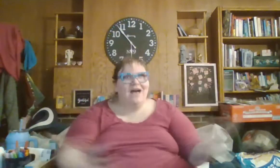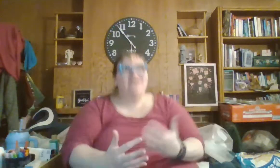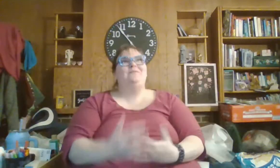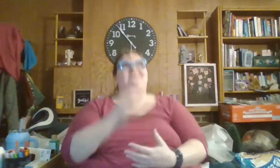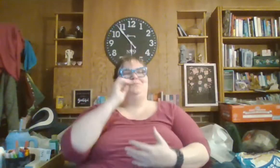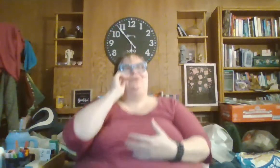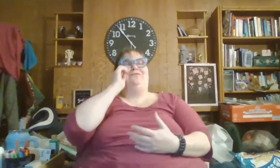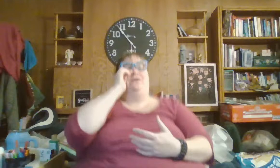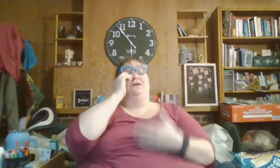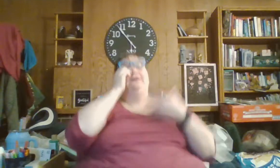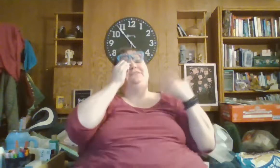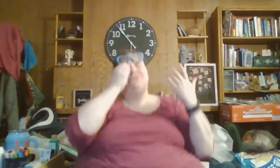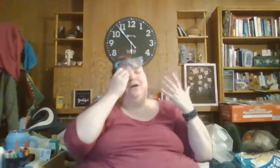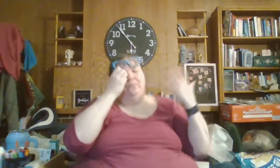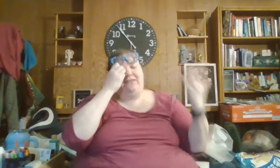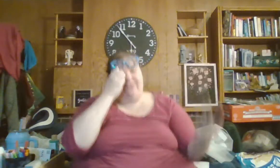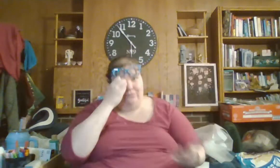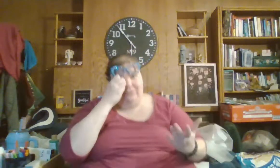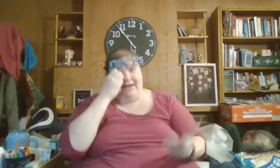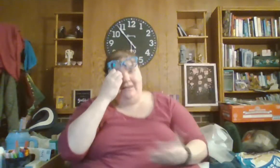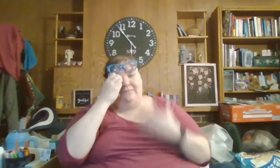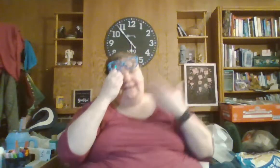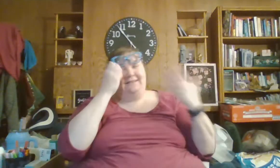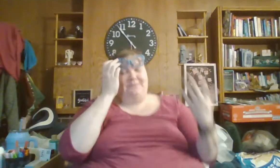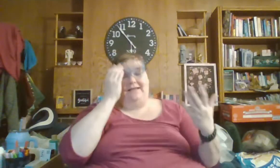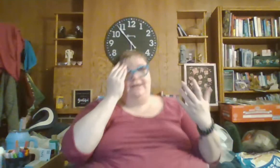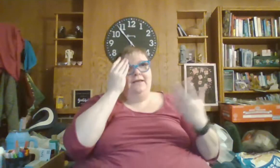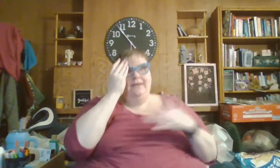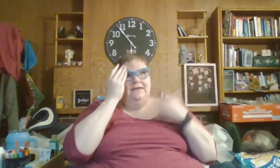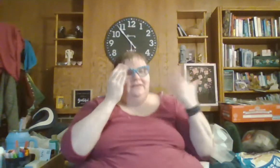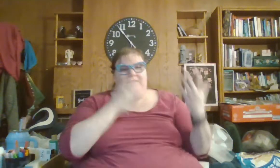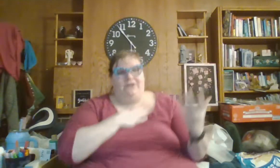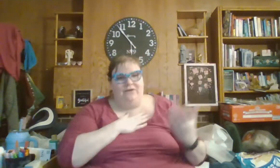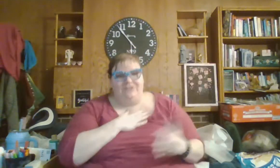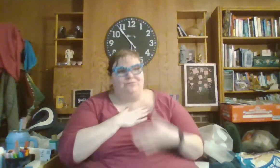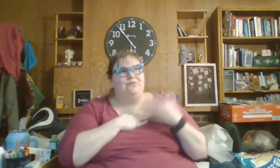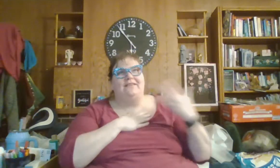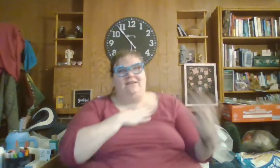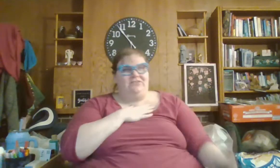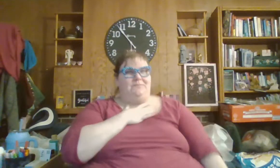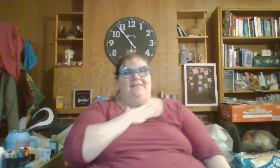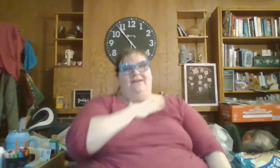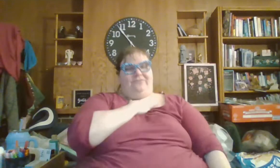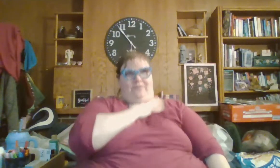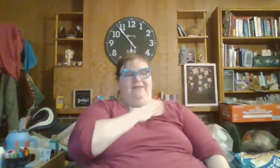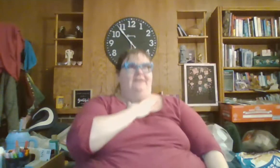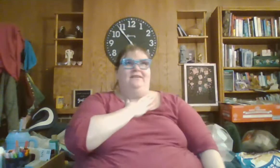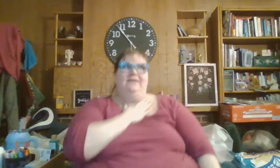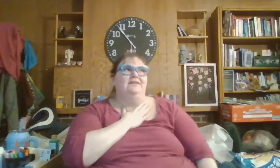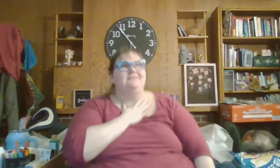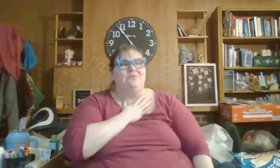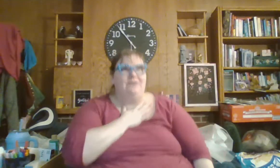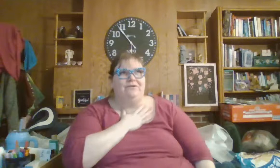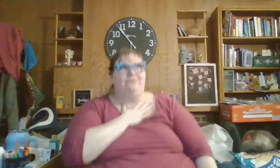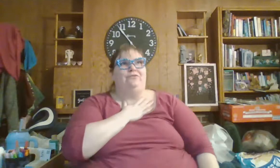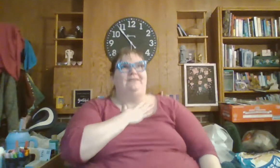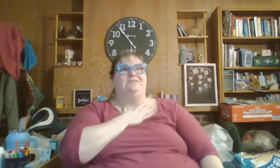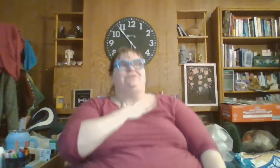incredibly supportive network to help me through that. Meg has been, has really just been there for me in so many wonderful ways through